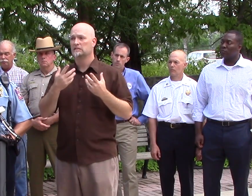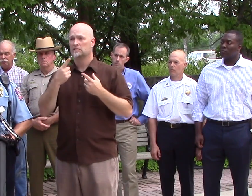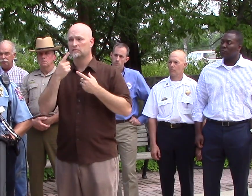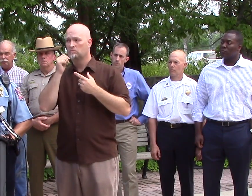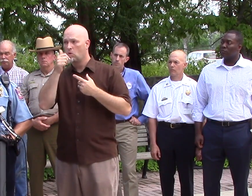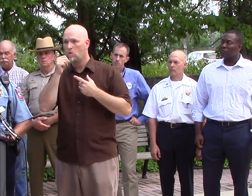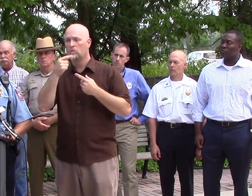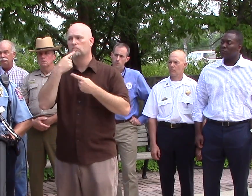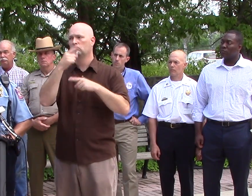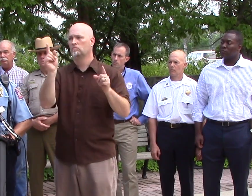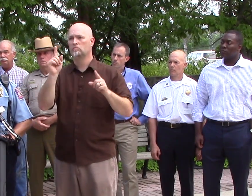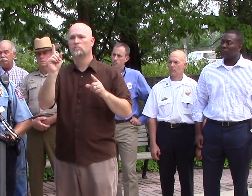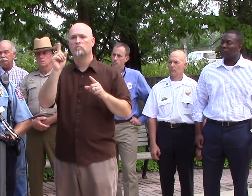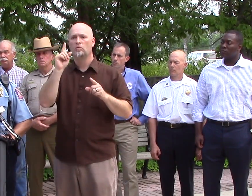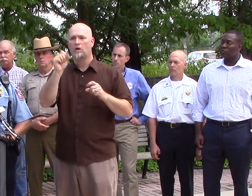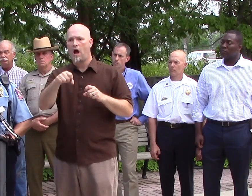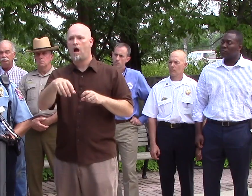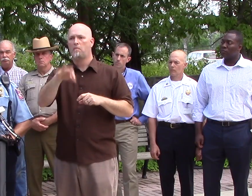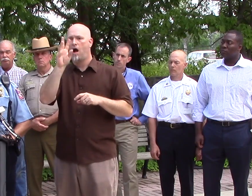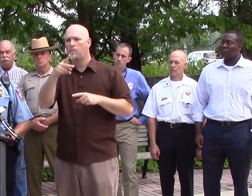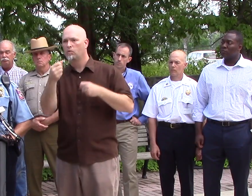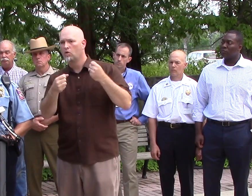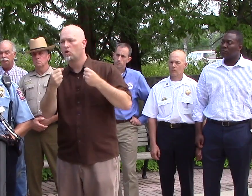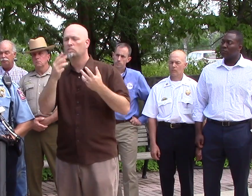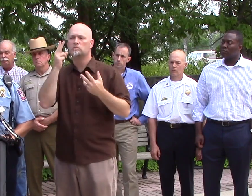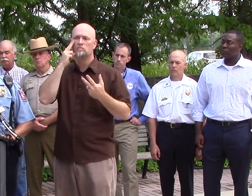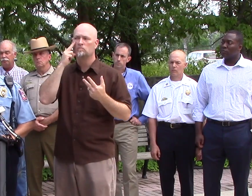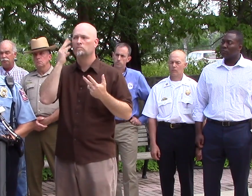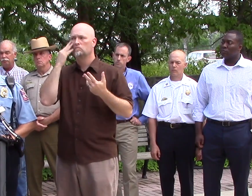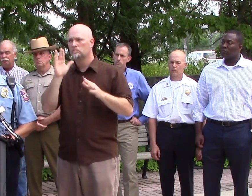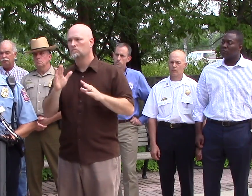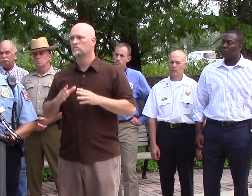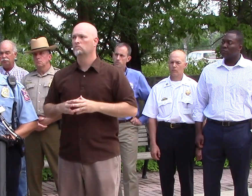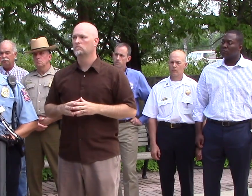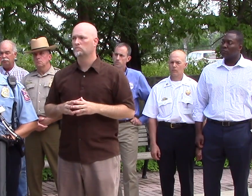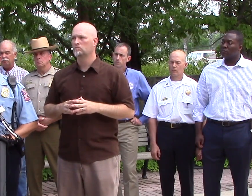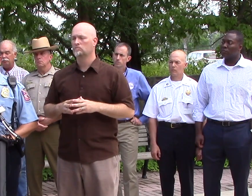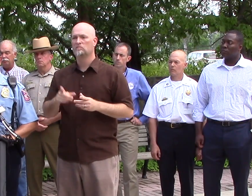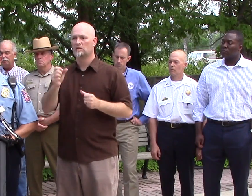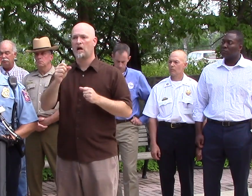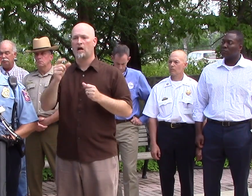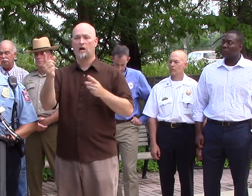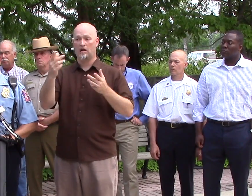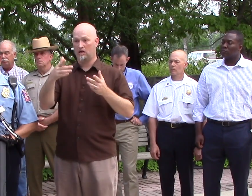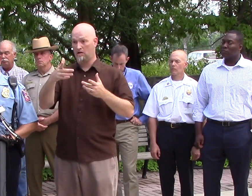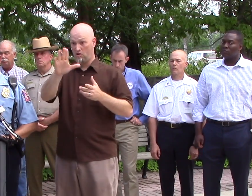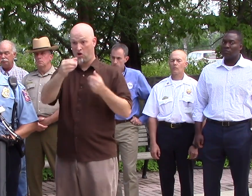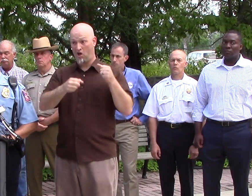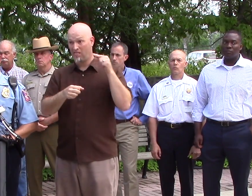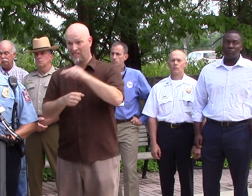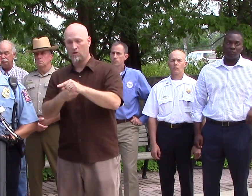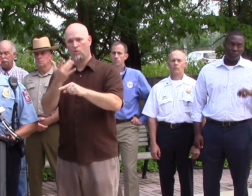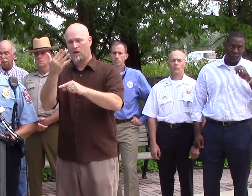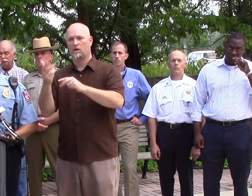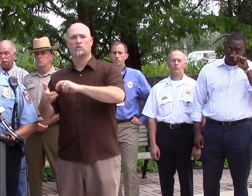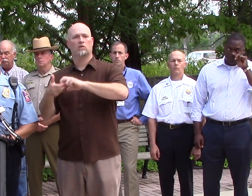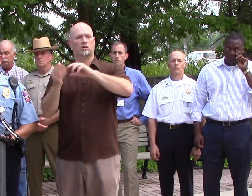information in the process that you can reclaim those vehicles. And as soon as we can get